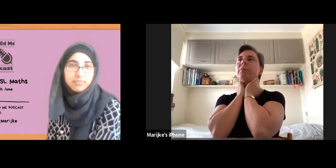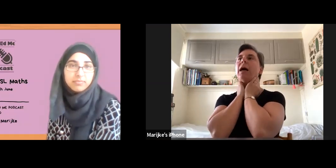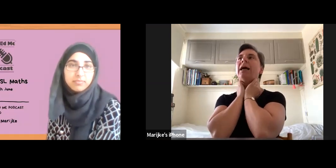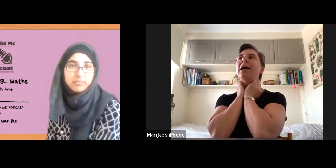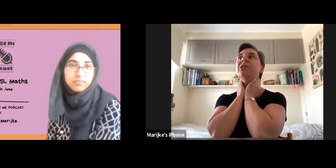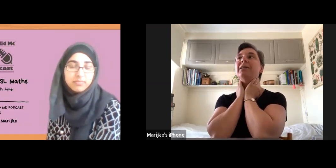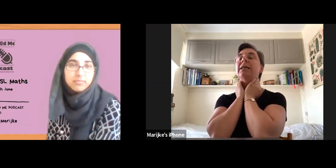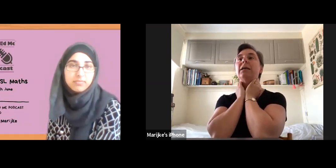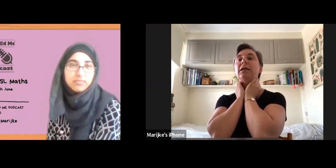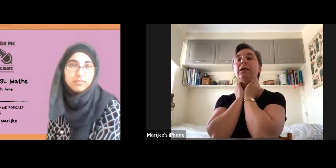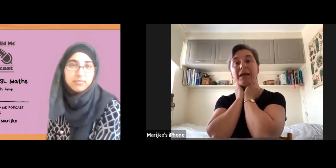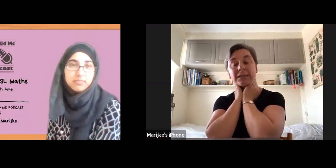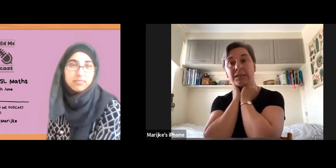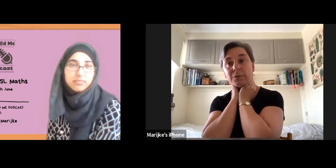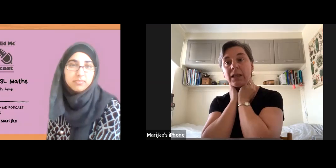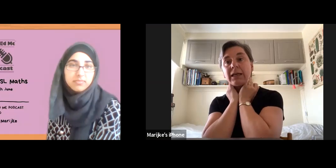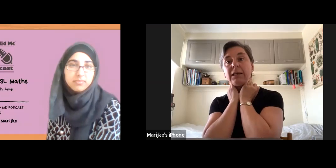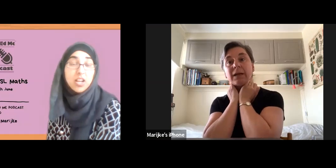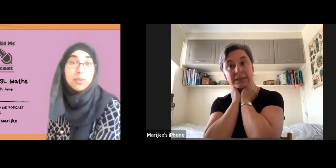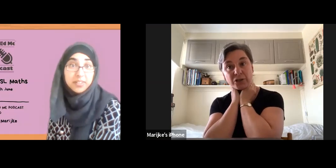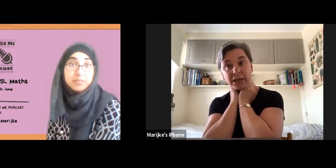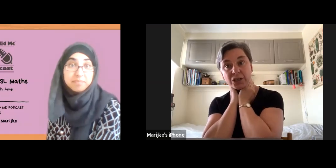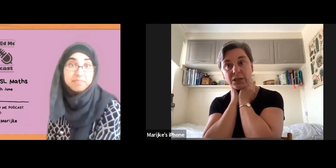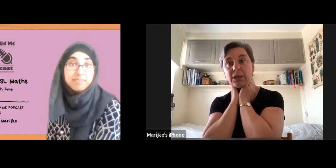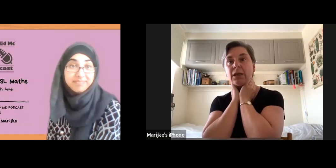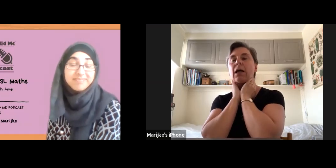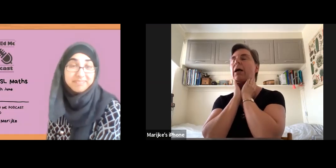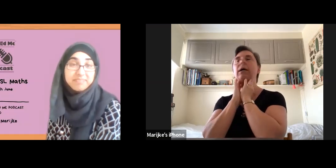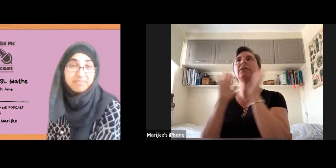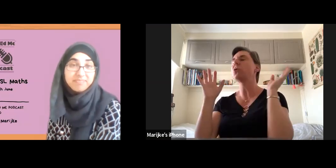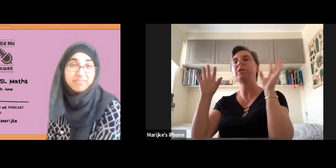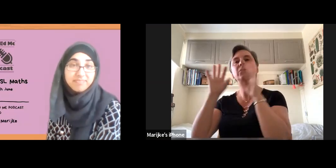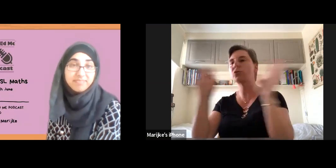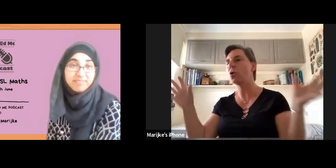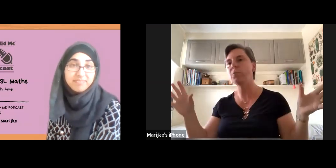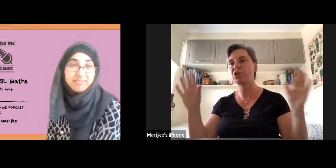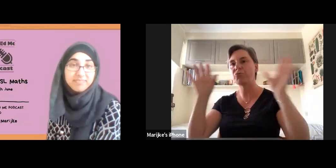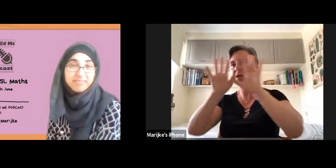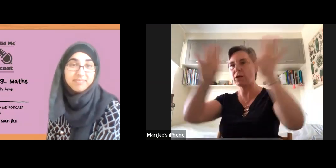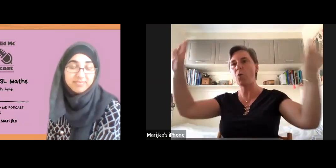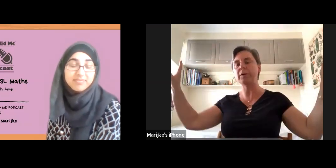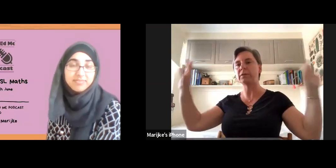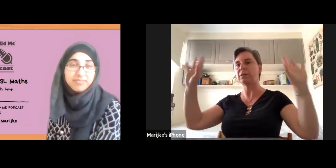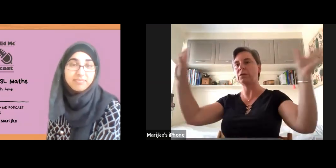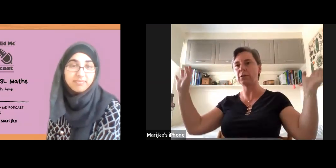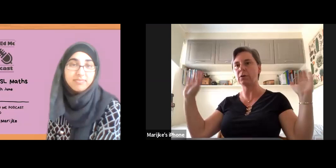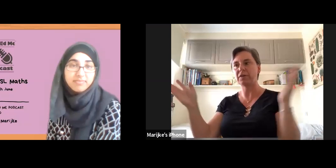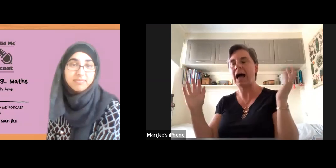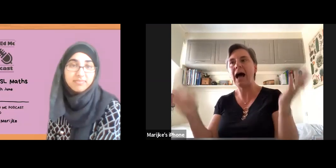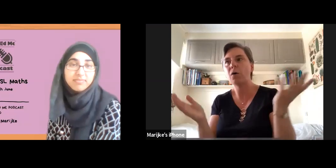I actually then did a master's as well in maths education. And it taught me so much. It really opened, of how